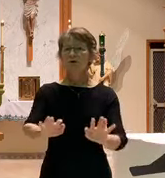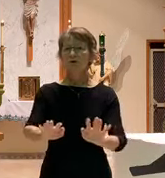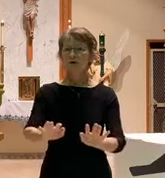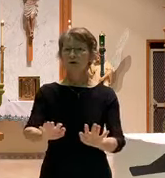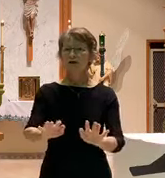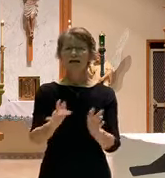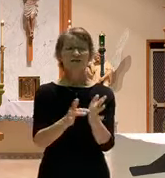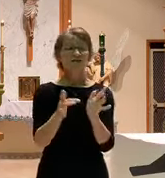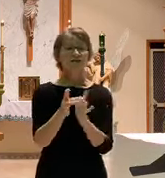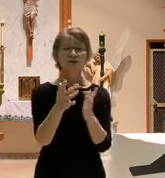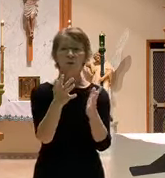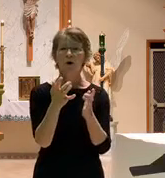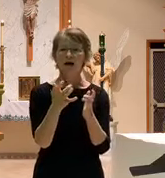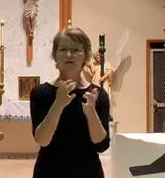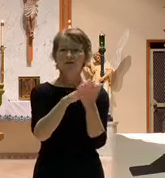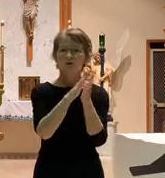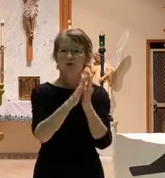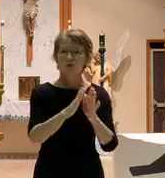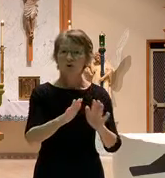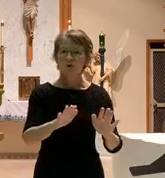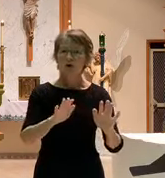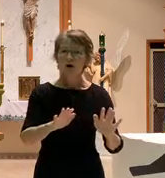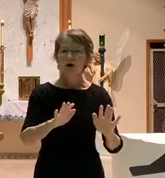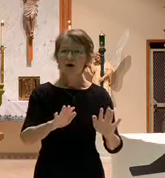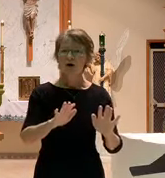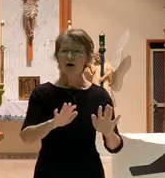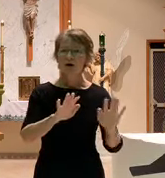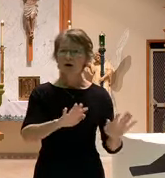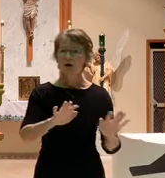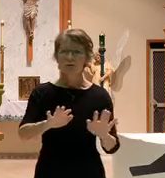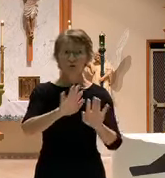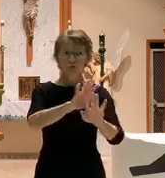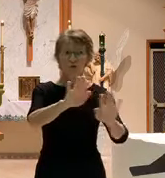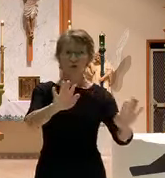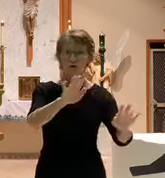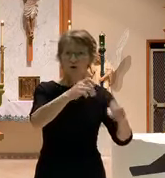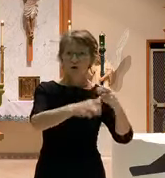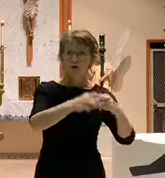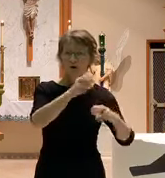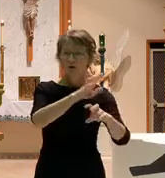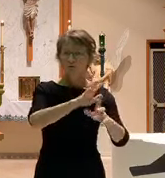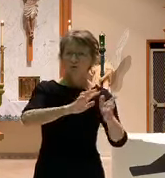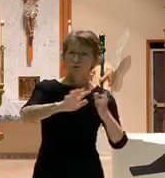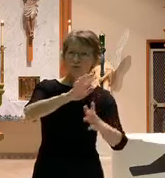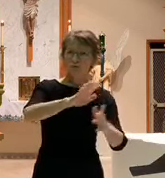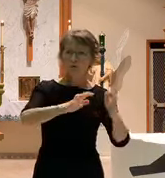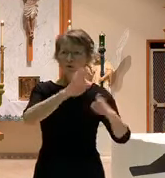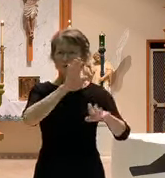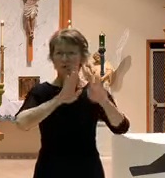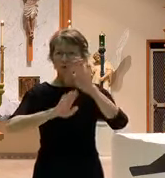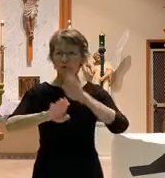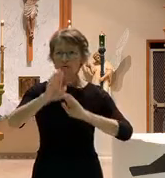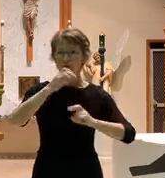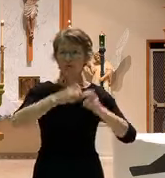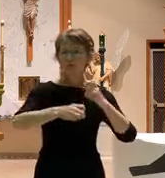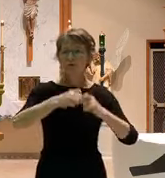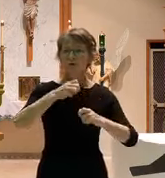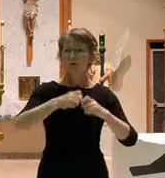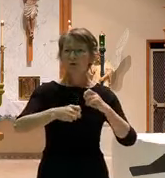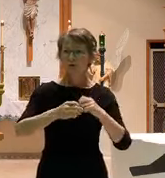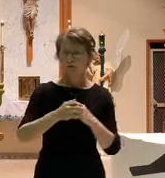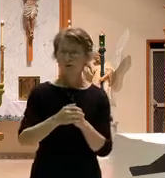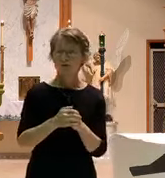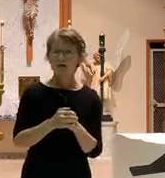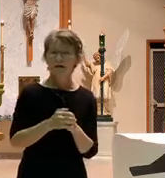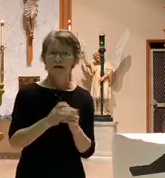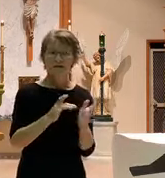troubles. St. Peter didn't learn this lesson right away, but he learned it well as he